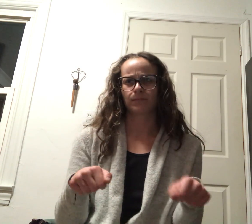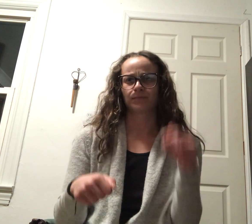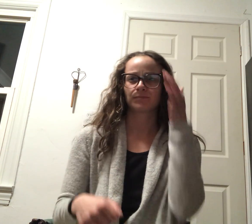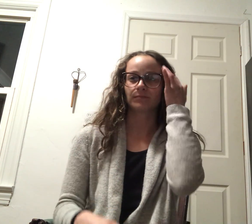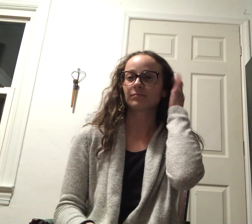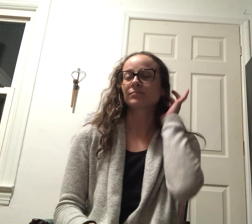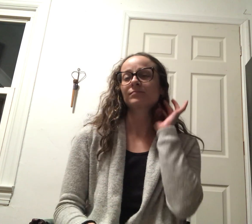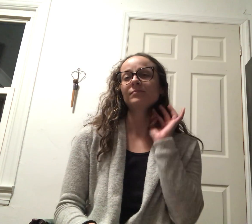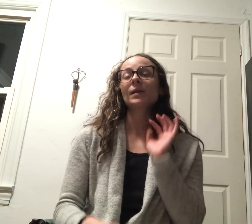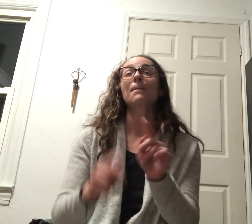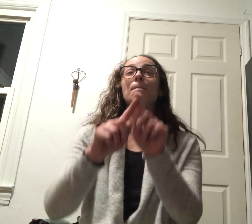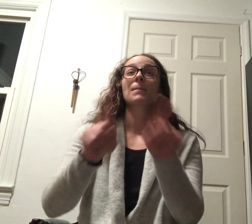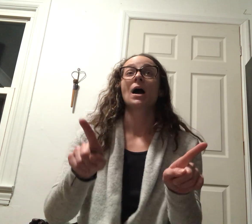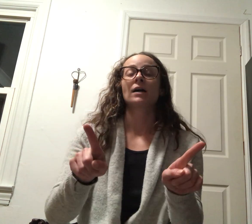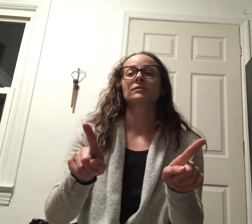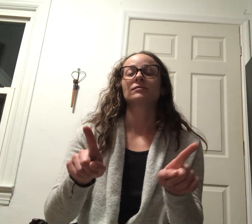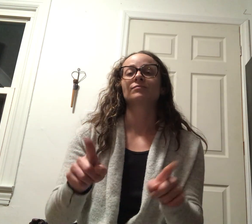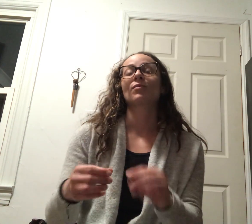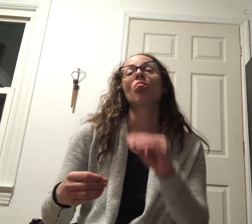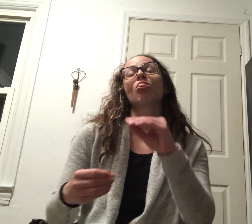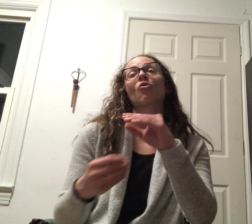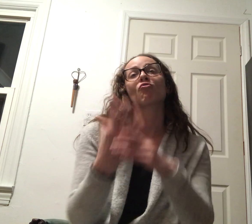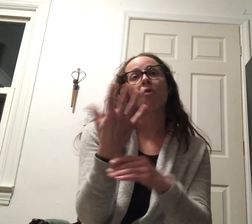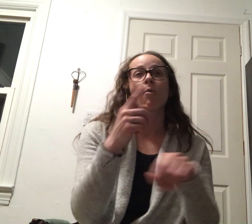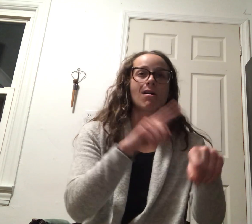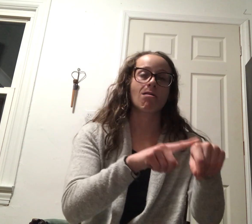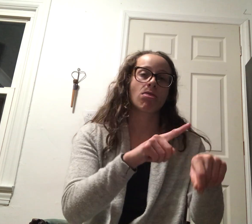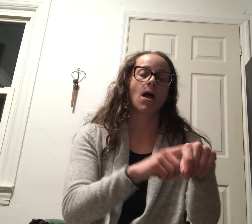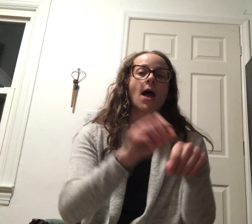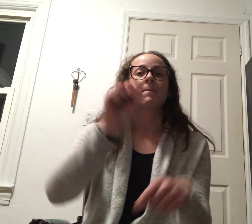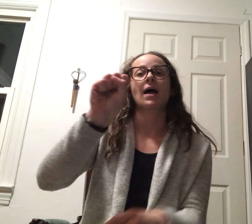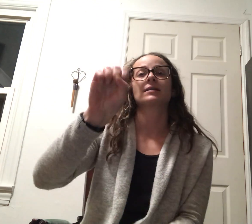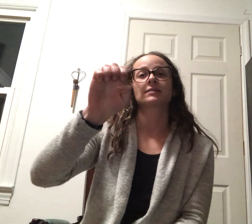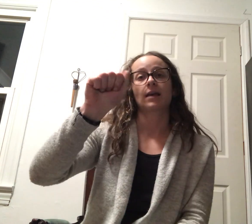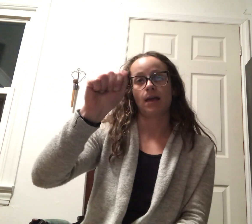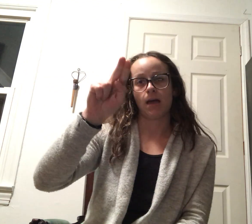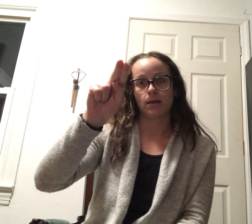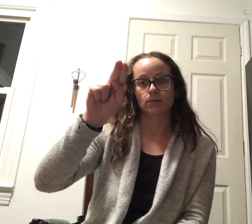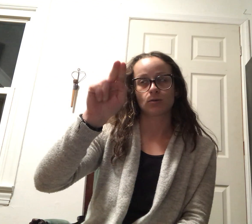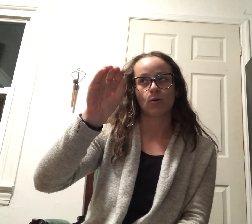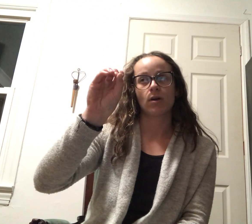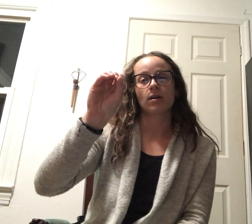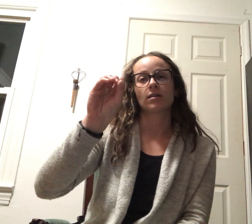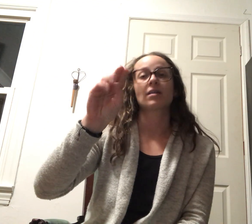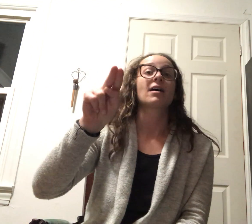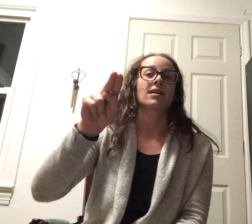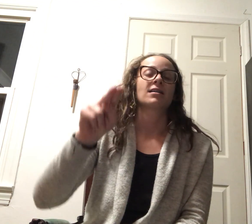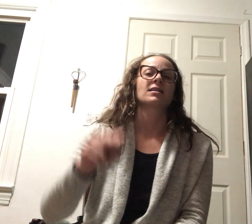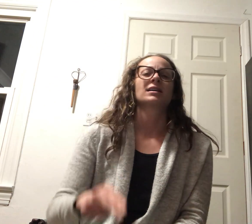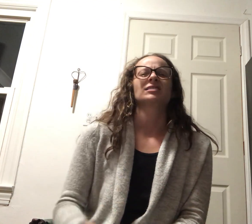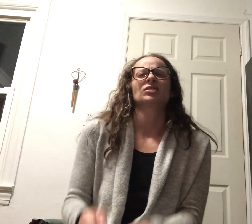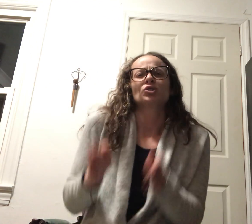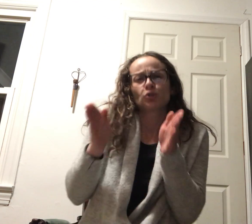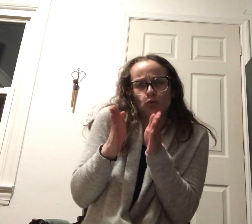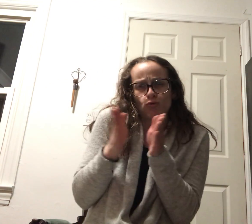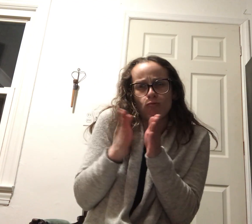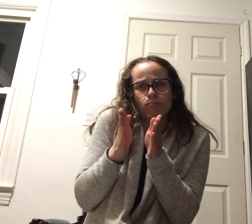season is shorter, so you can't really put anything outdoors until almost June, but great